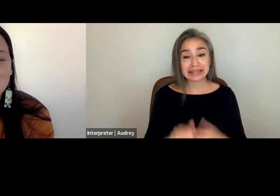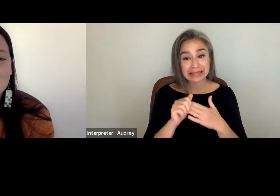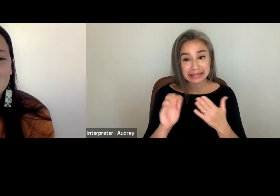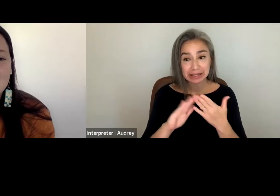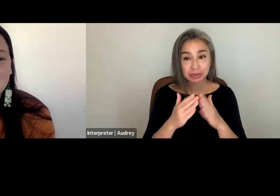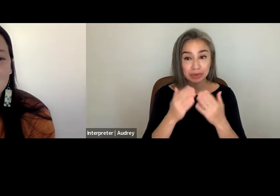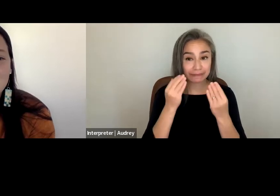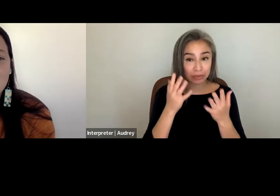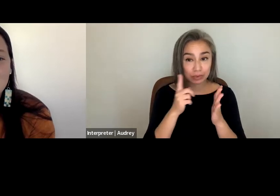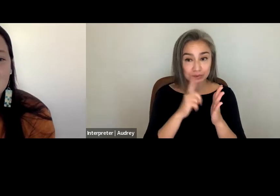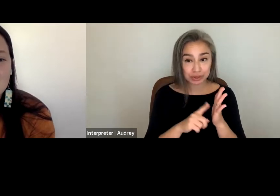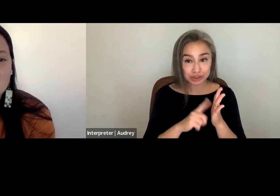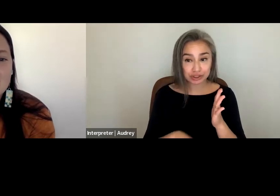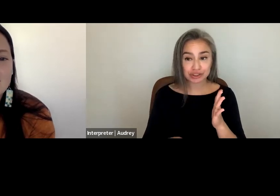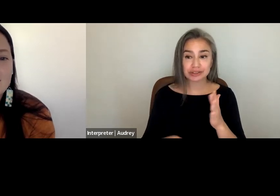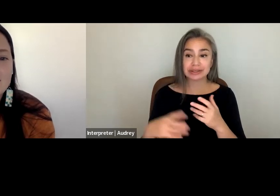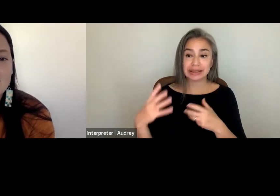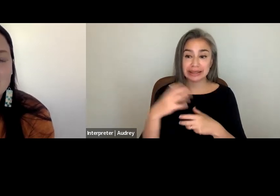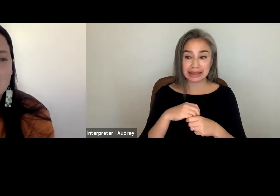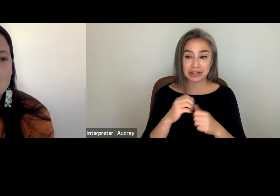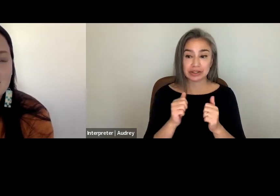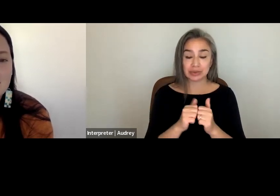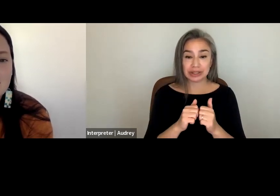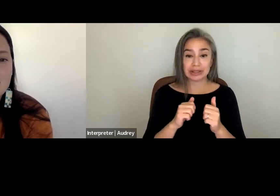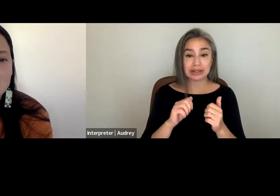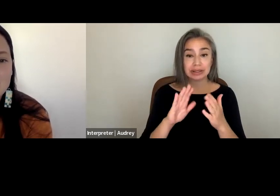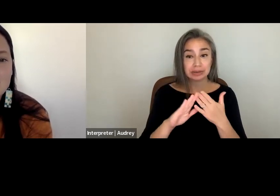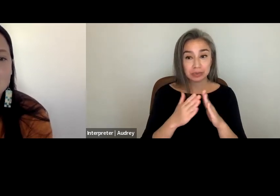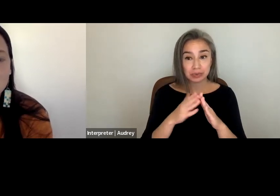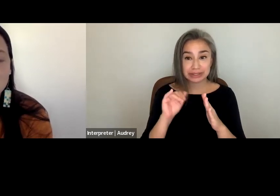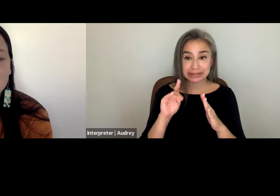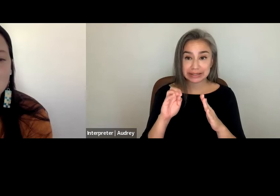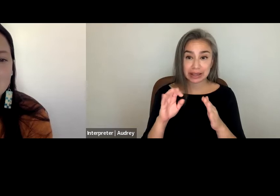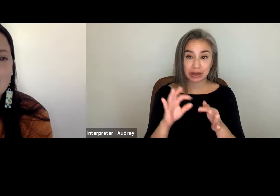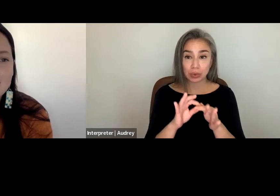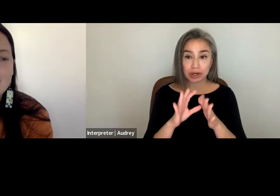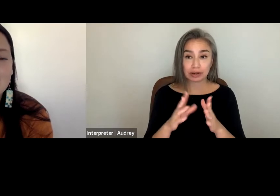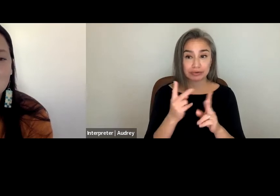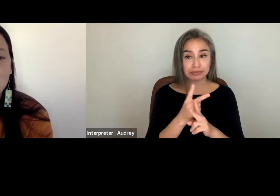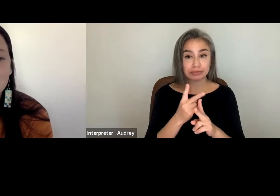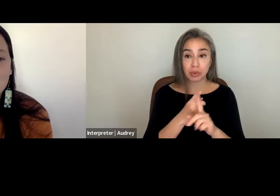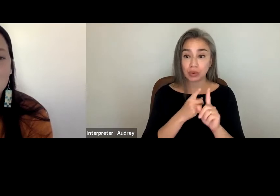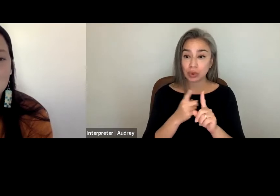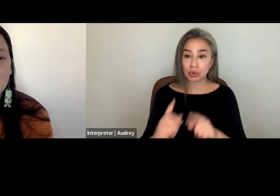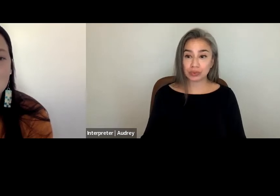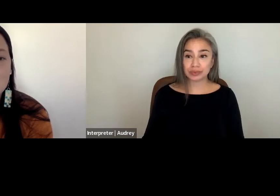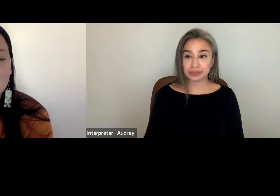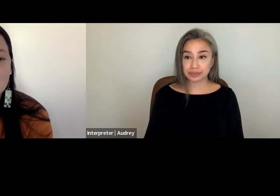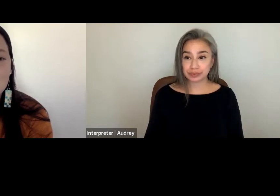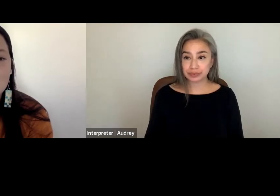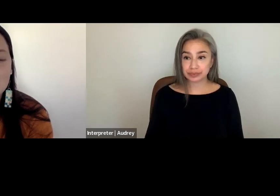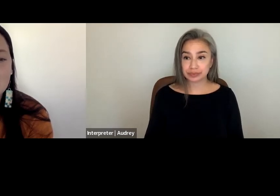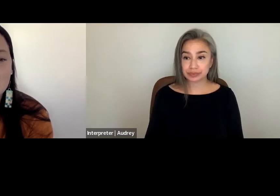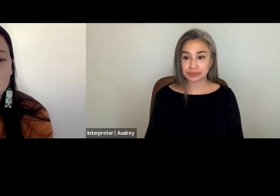research. Engaging with community site coordinator to determine goals.